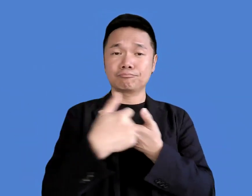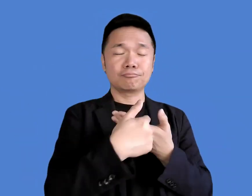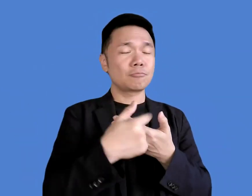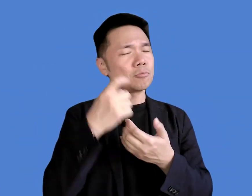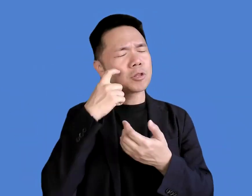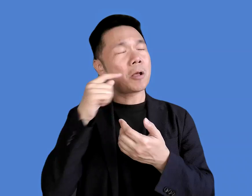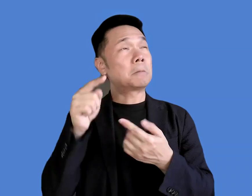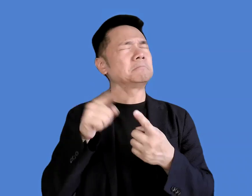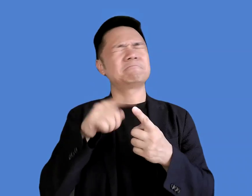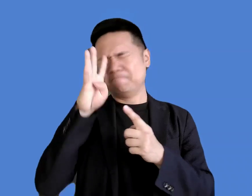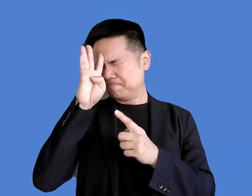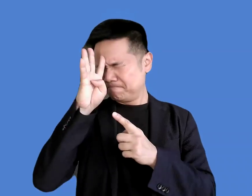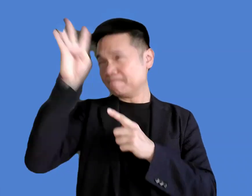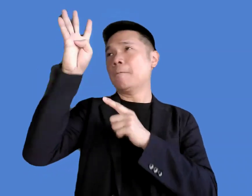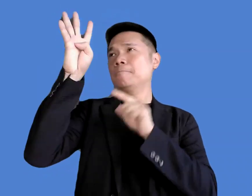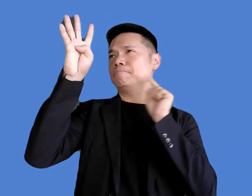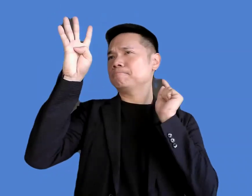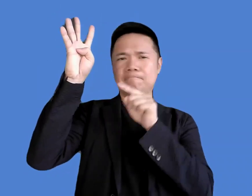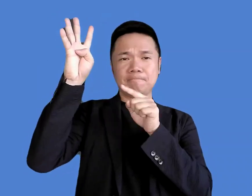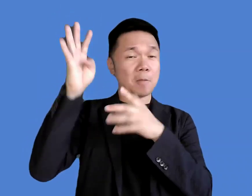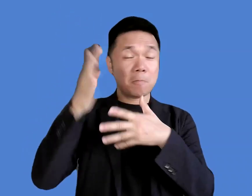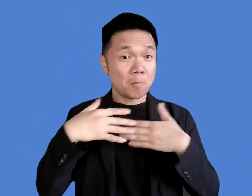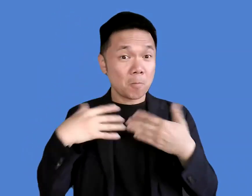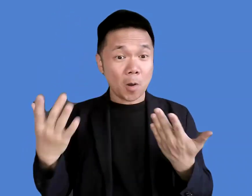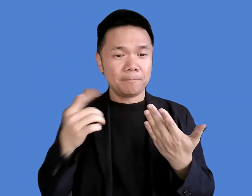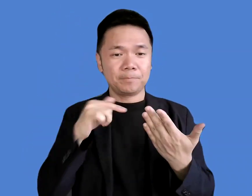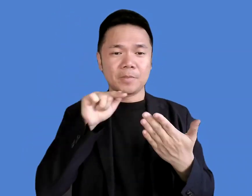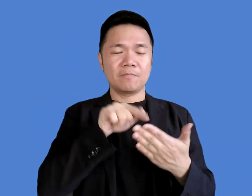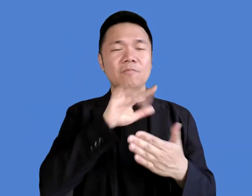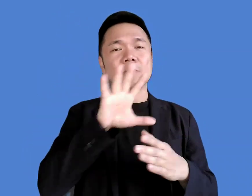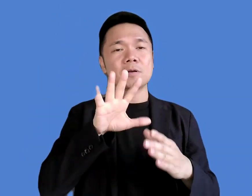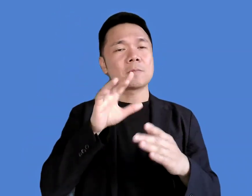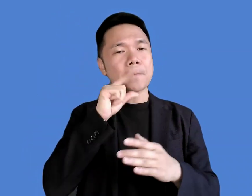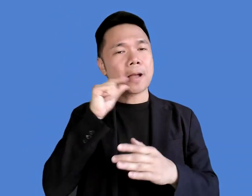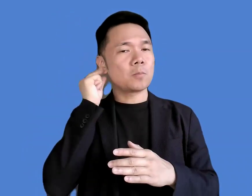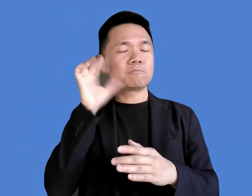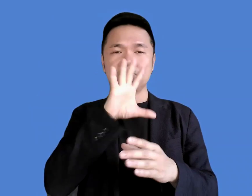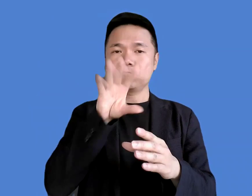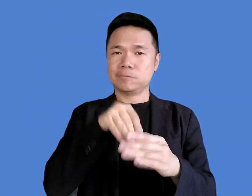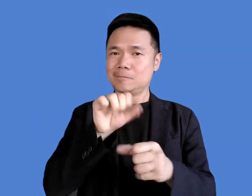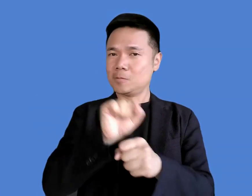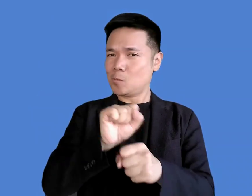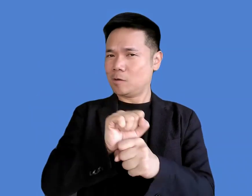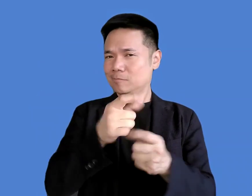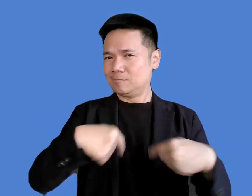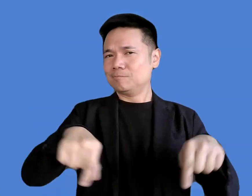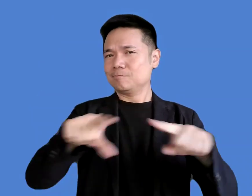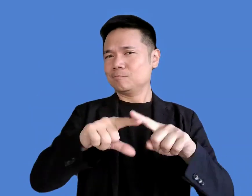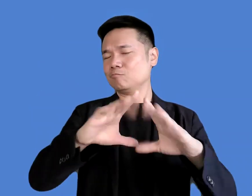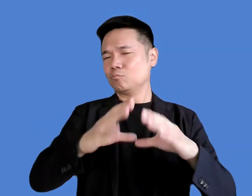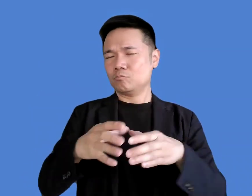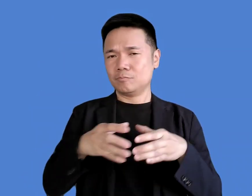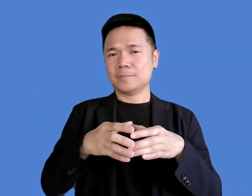the most innovation was needed, here we go, in gender inclusive workplace. We have a few more options for